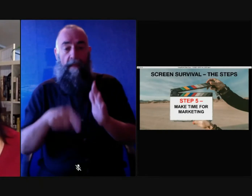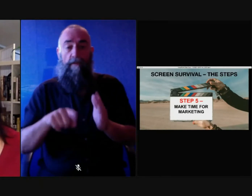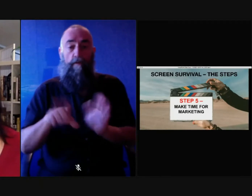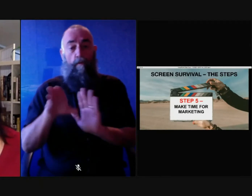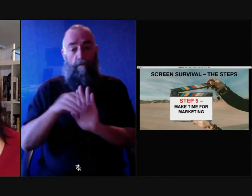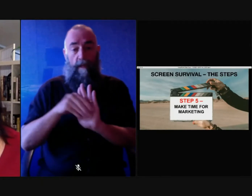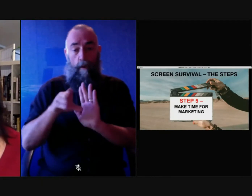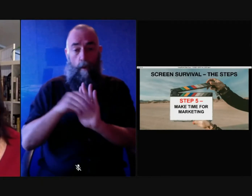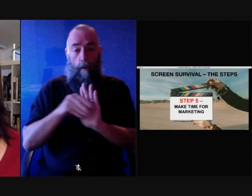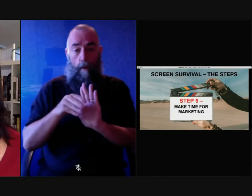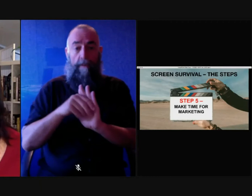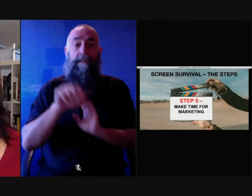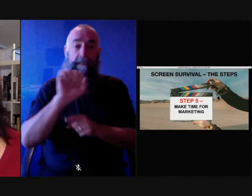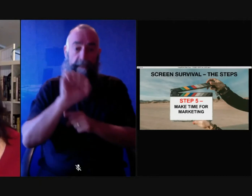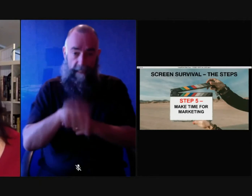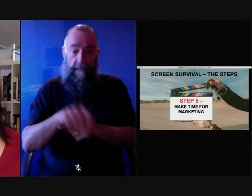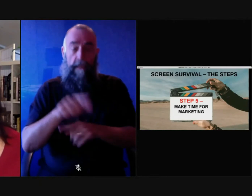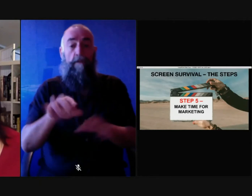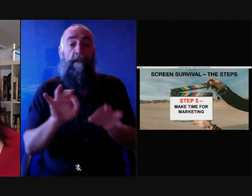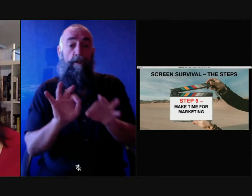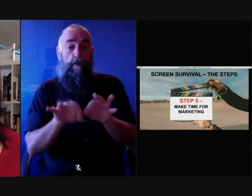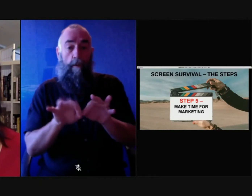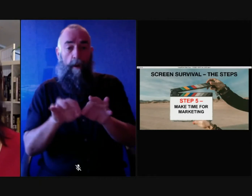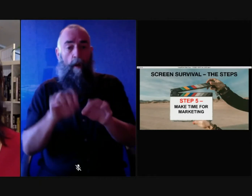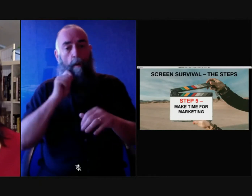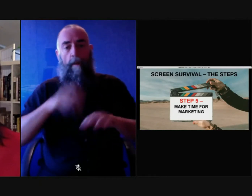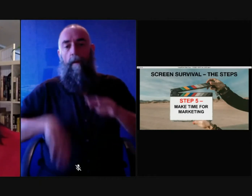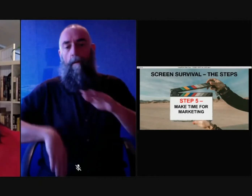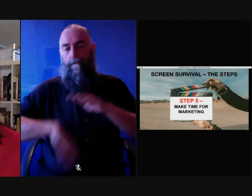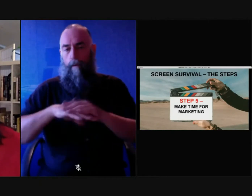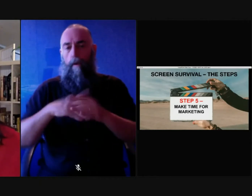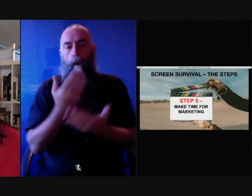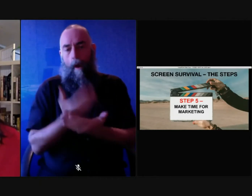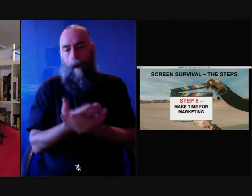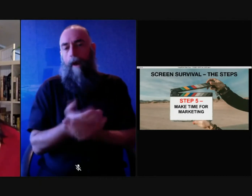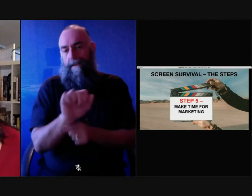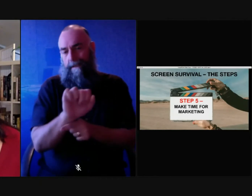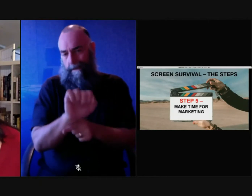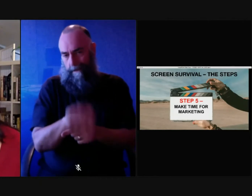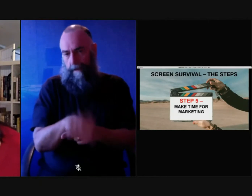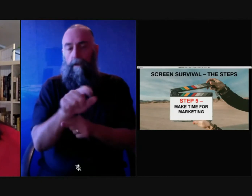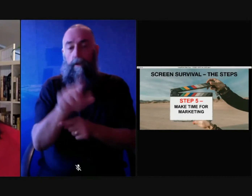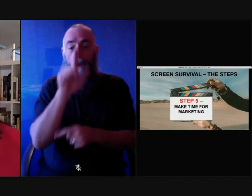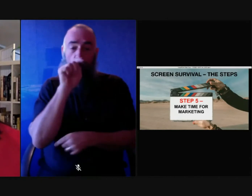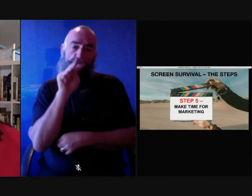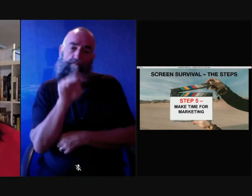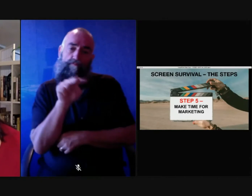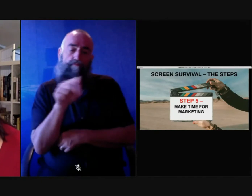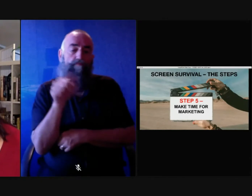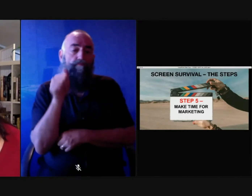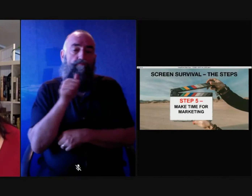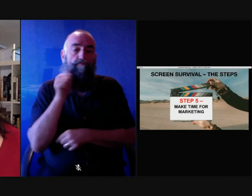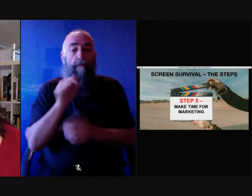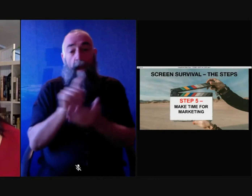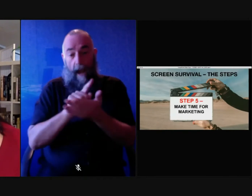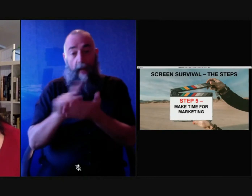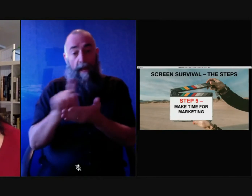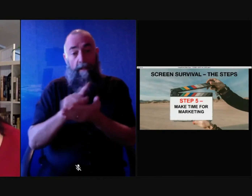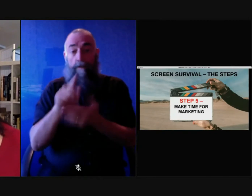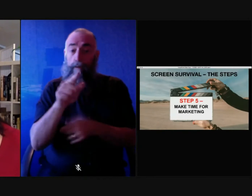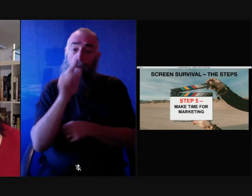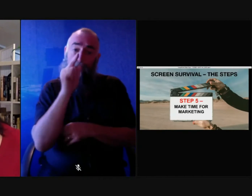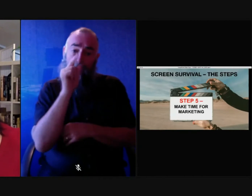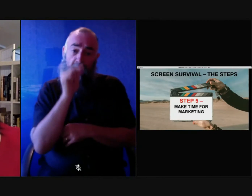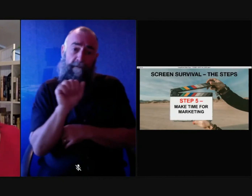the Auslan interpretation will be there for the whole time. So you'll be able to watch it back again later on, and we